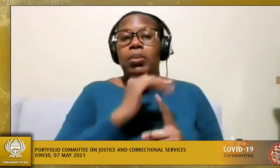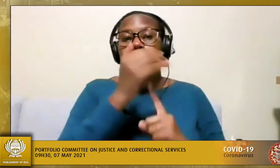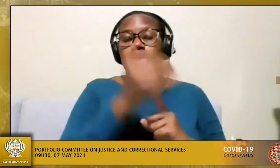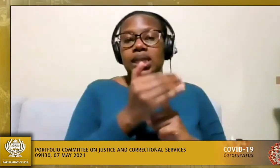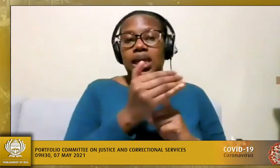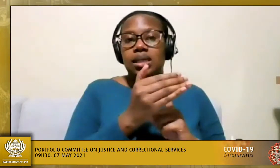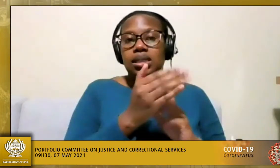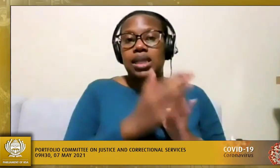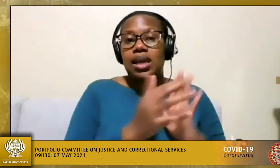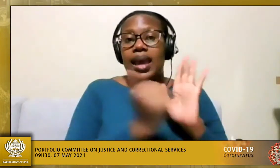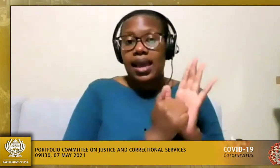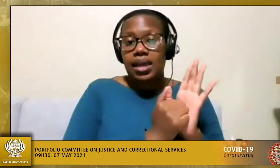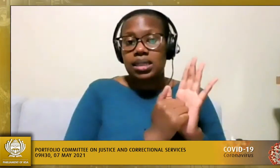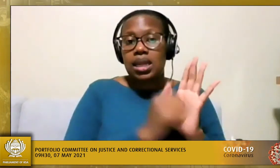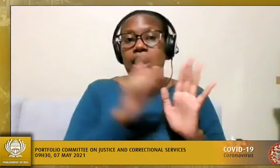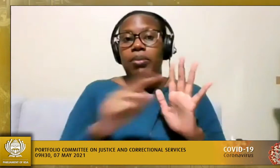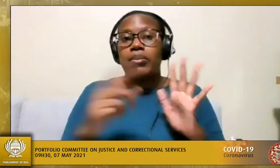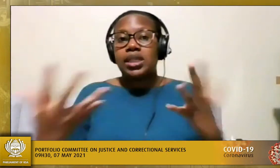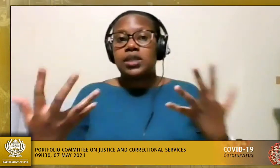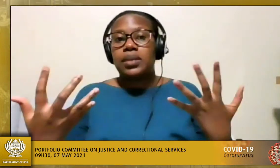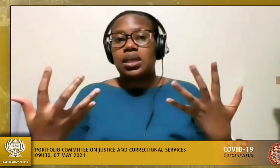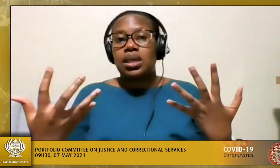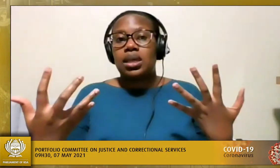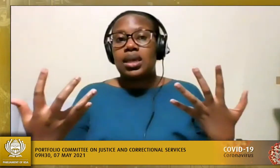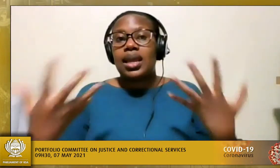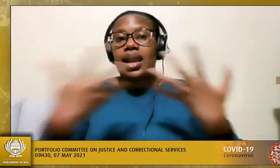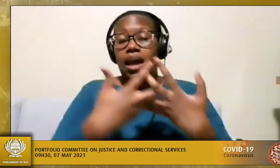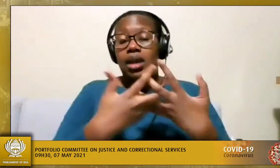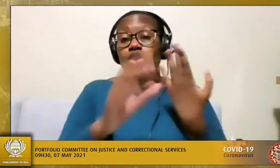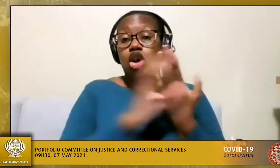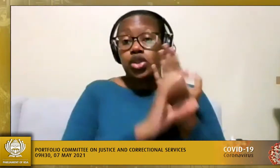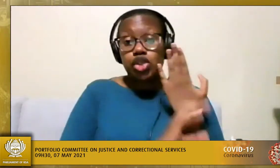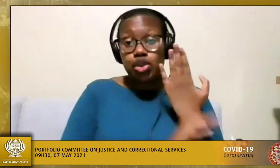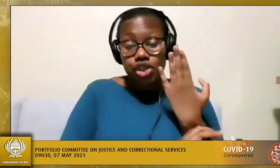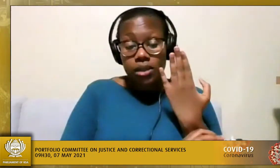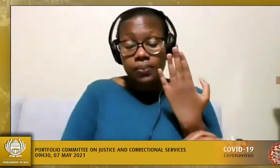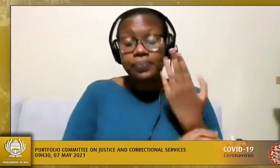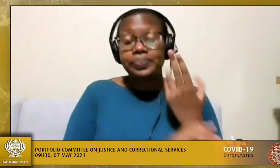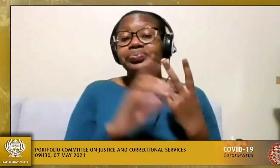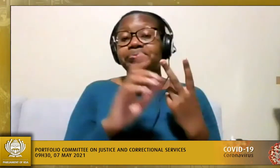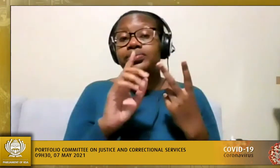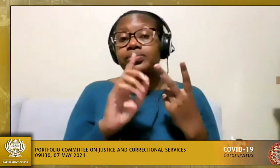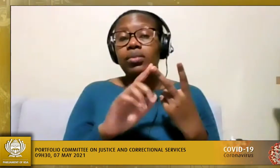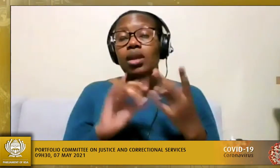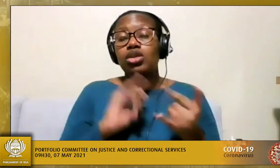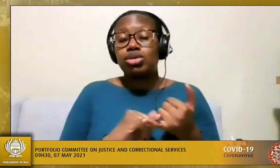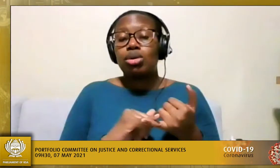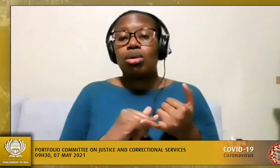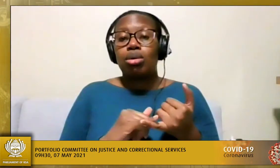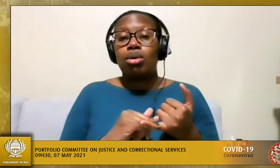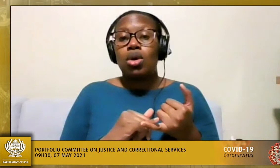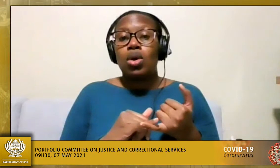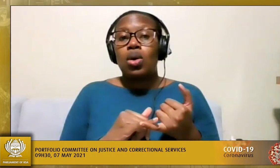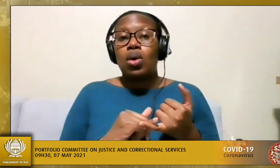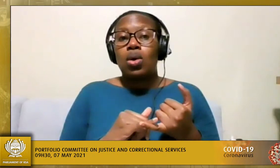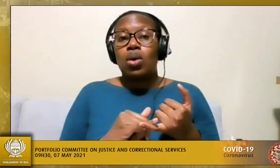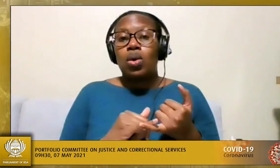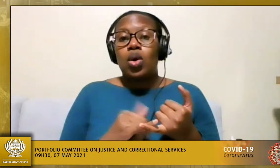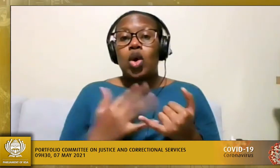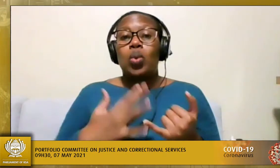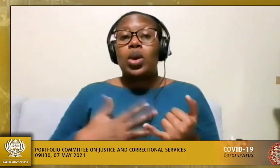act to be learned to be aligned to the Constitution so we would want uh in fact we